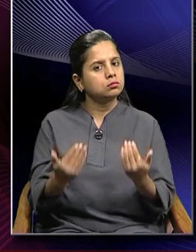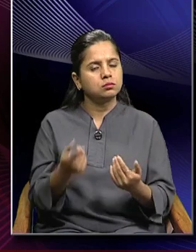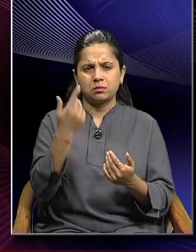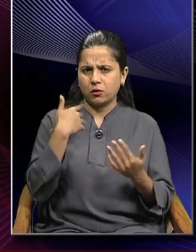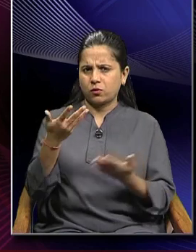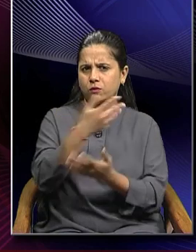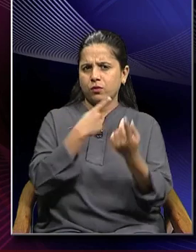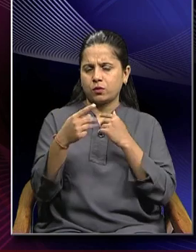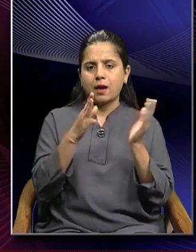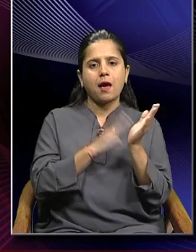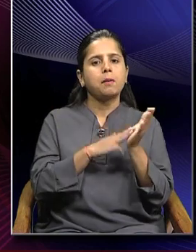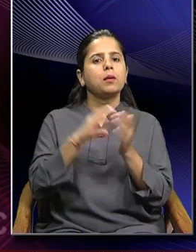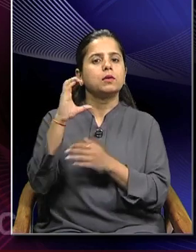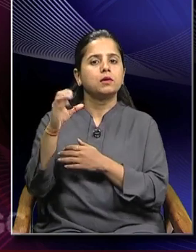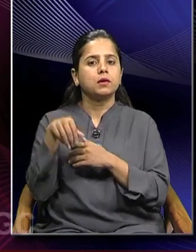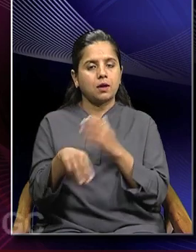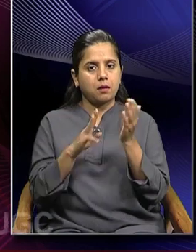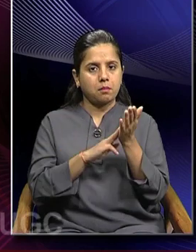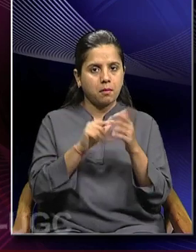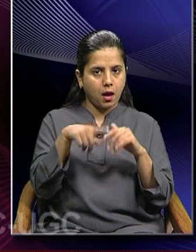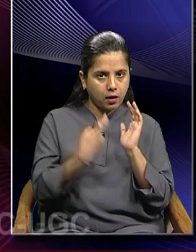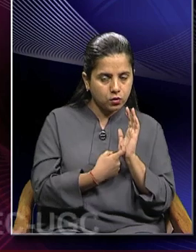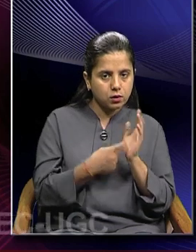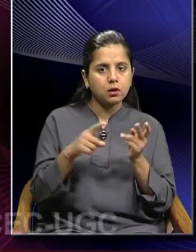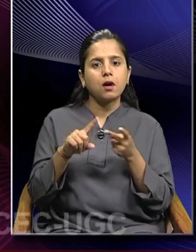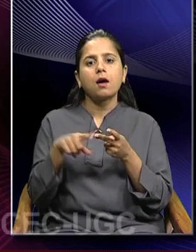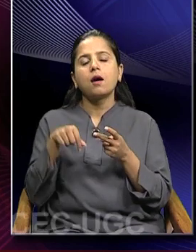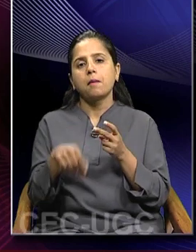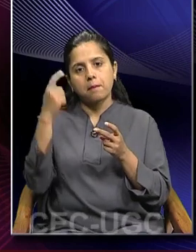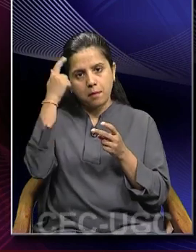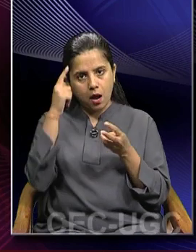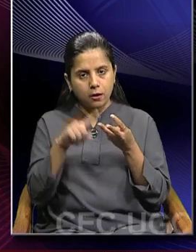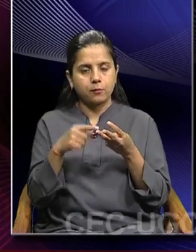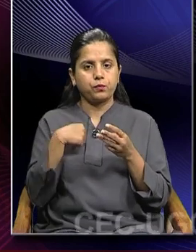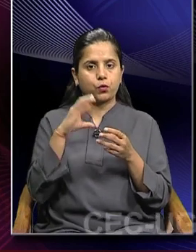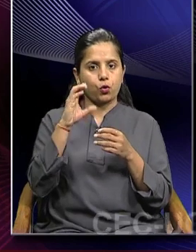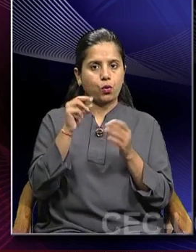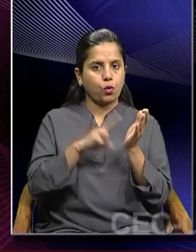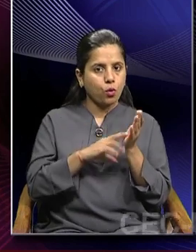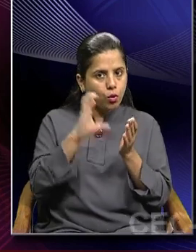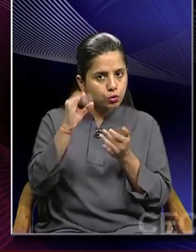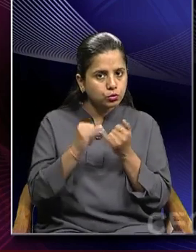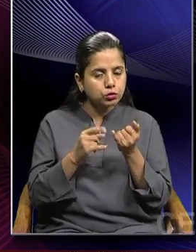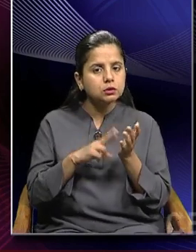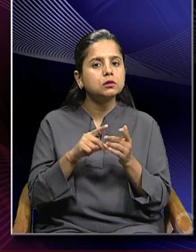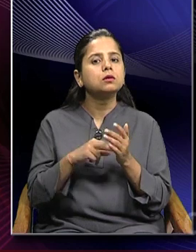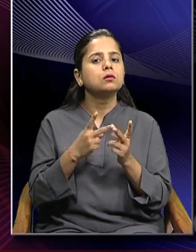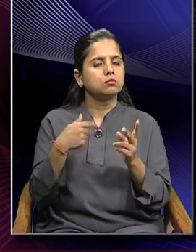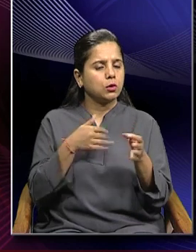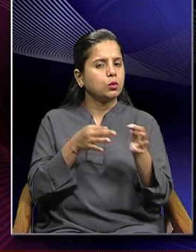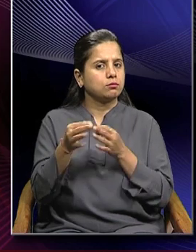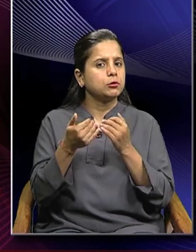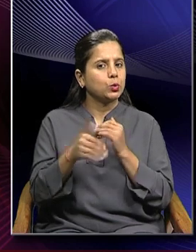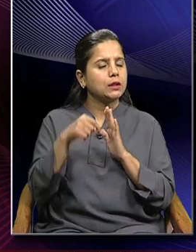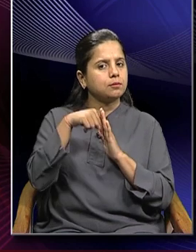talked about MMC, that is matter, mind and consciousness. This I would going to explain to you in